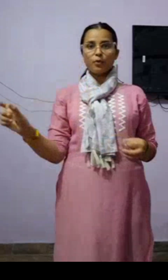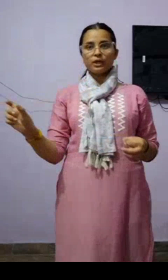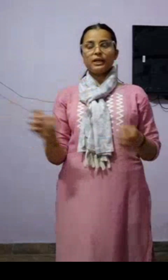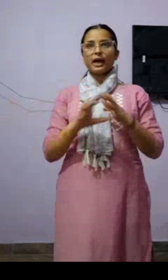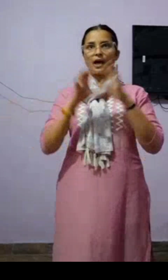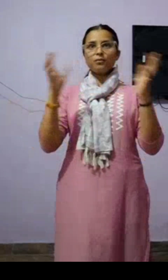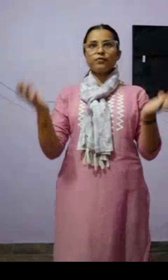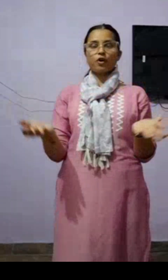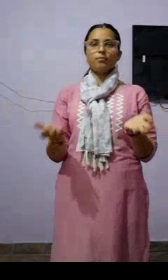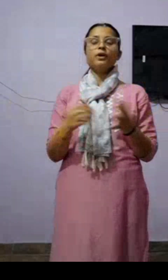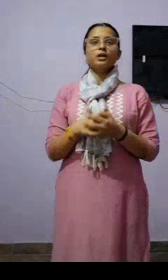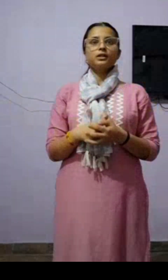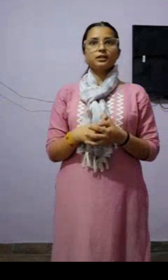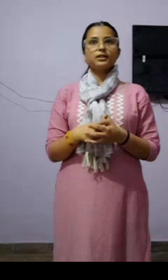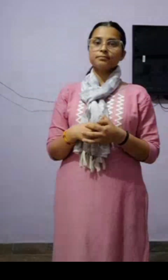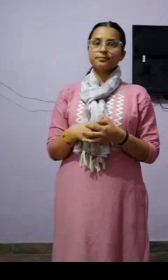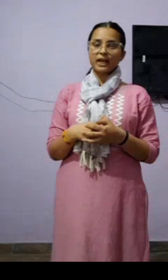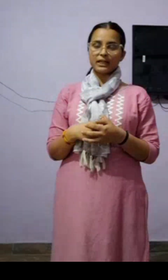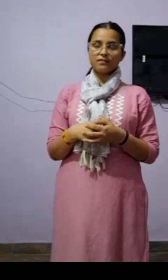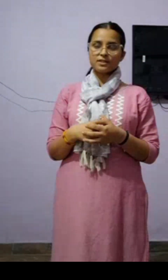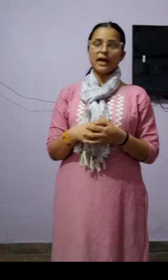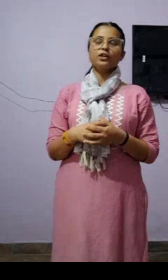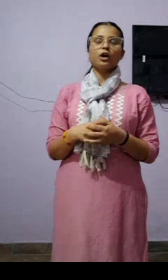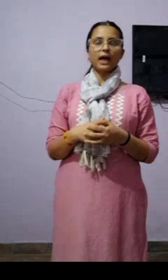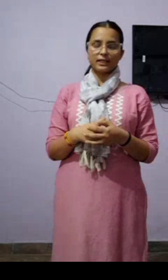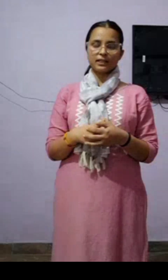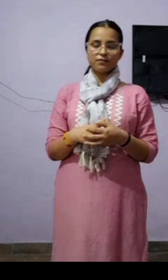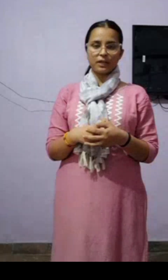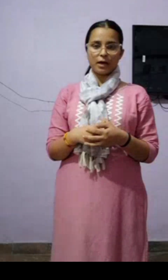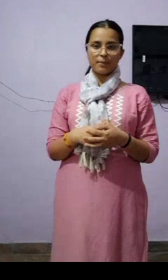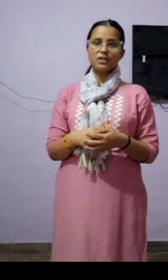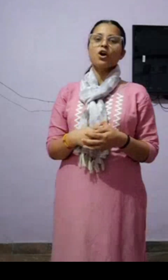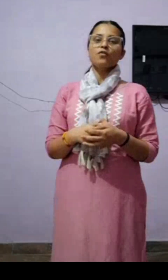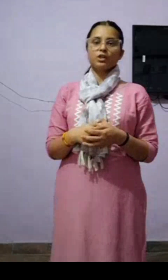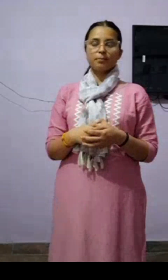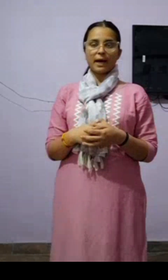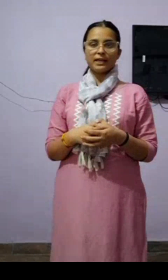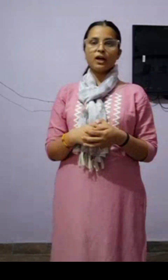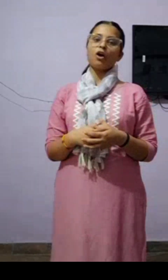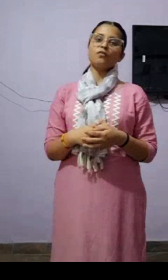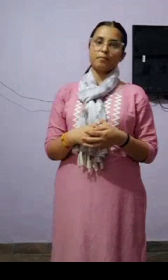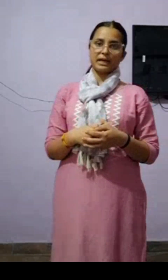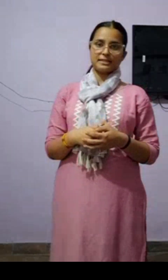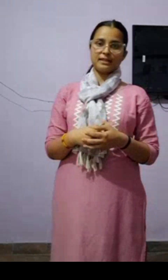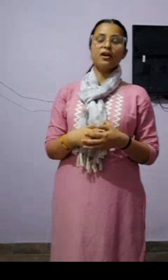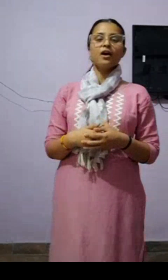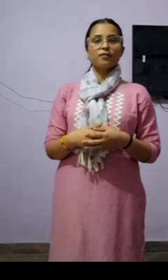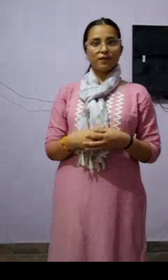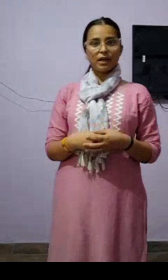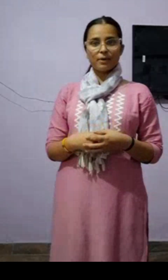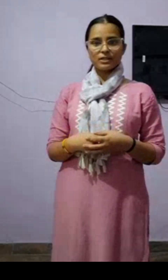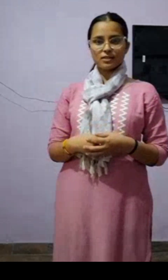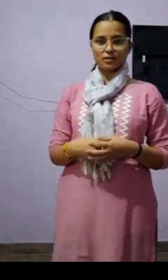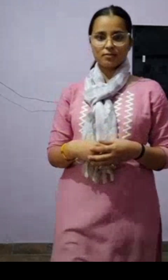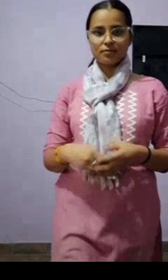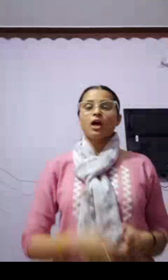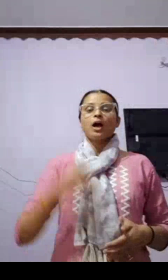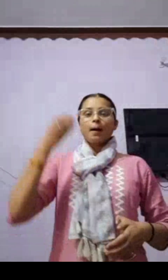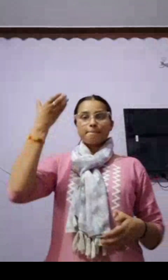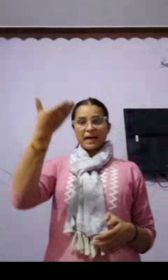troponin and form the active site on actin filament for the binding of myosin filament.